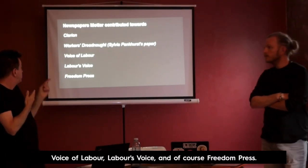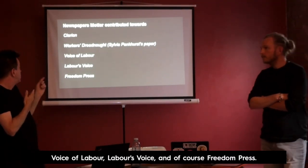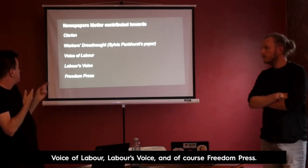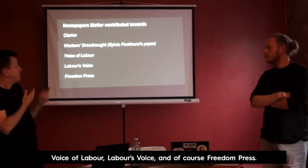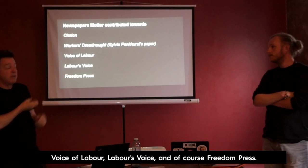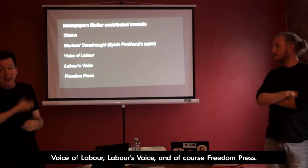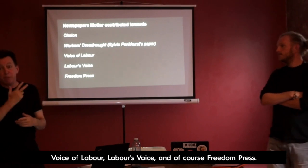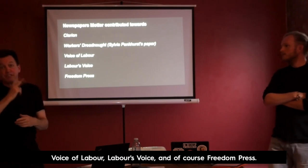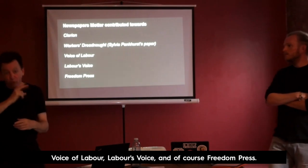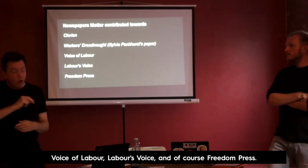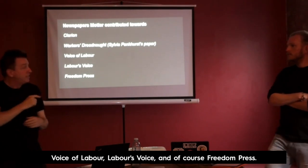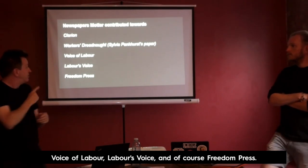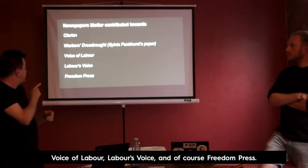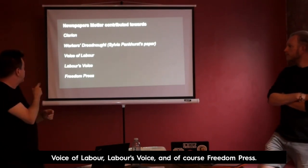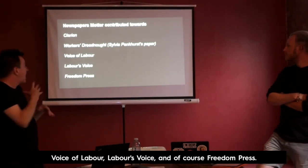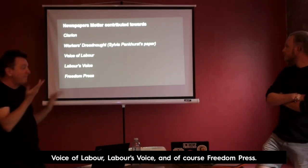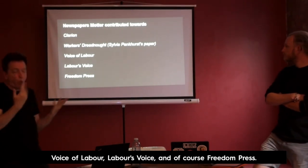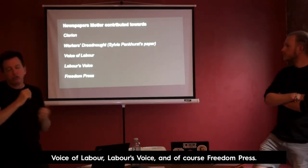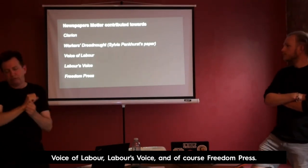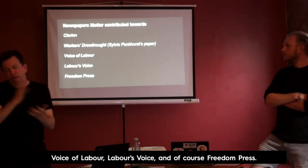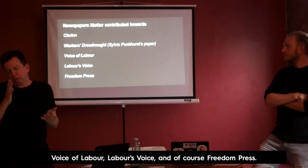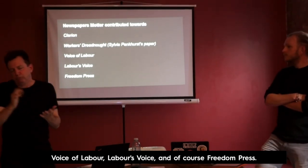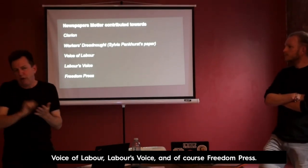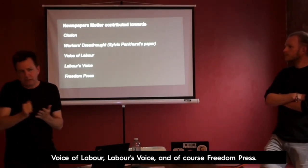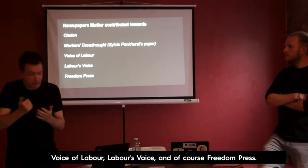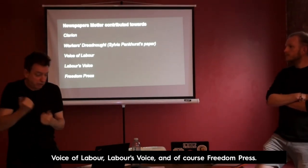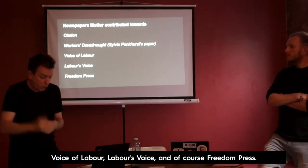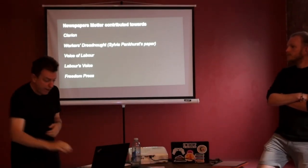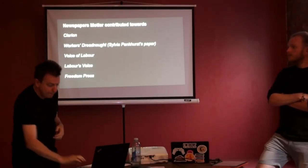Labour, Labour's Voice, and of course Freedom Press.